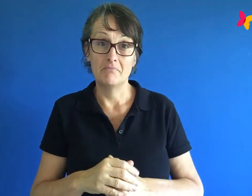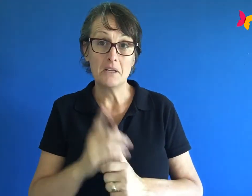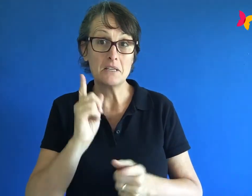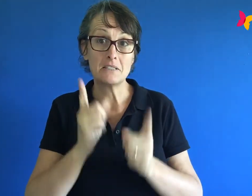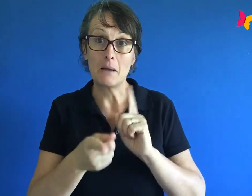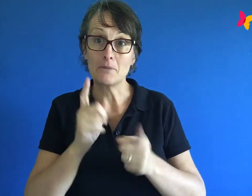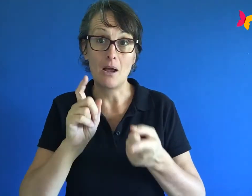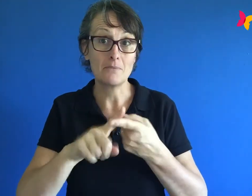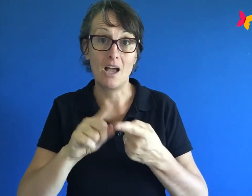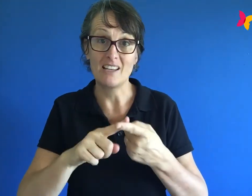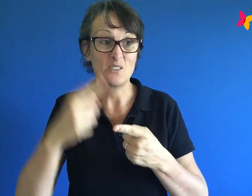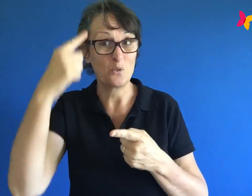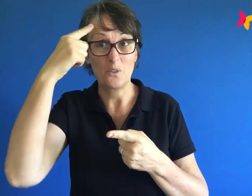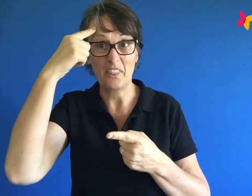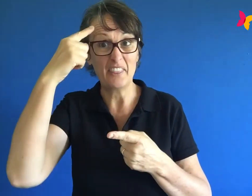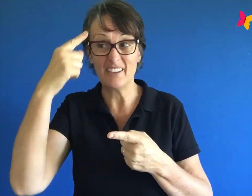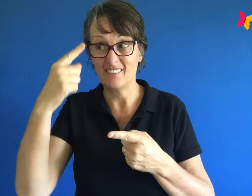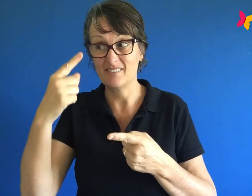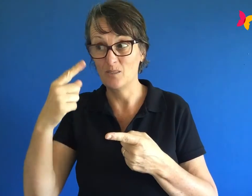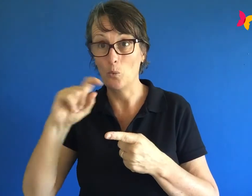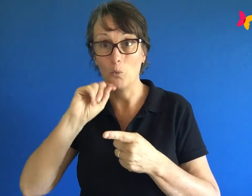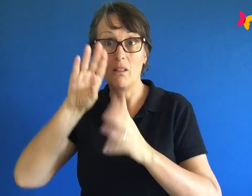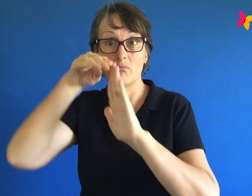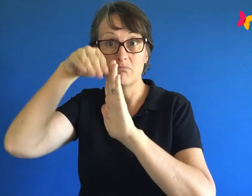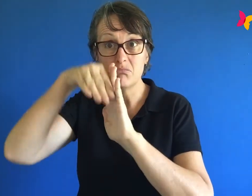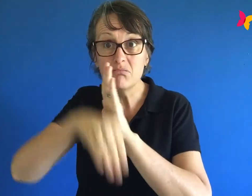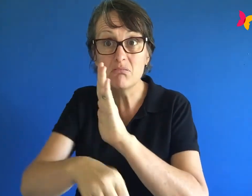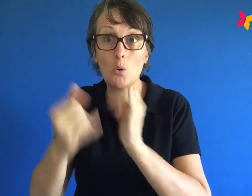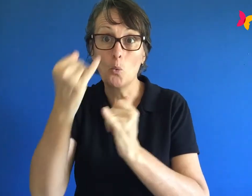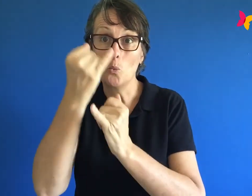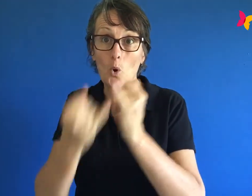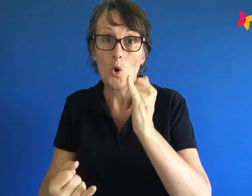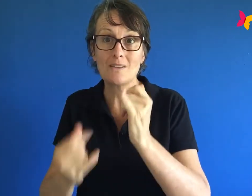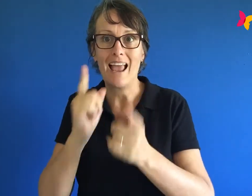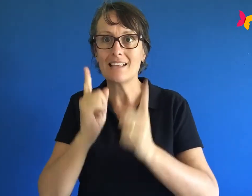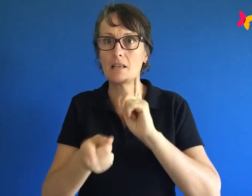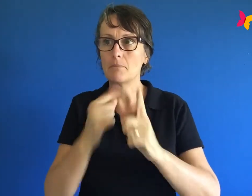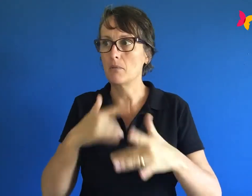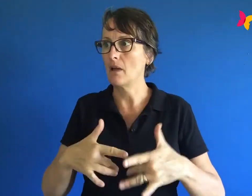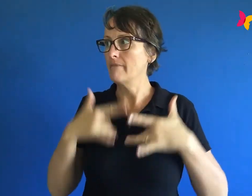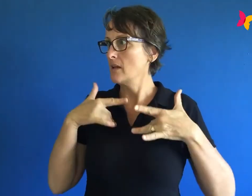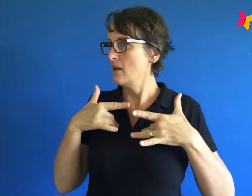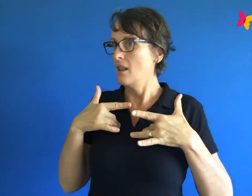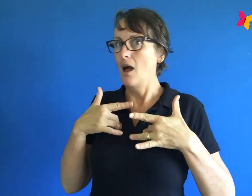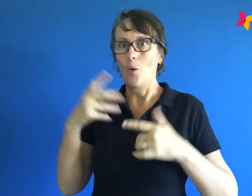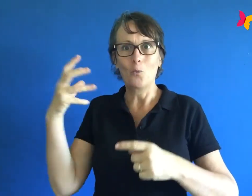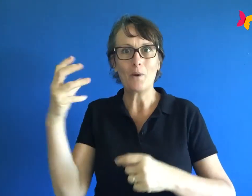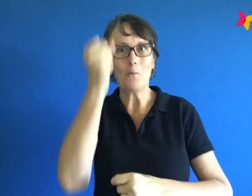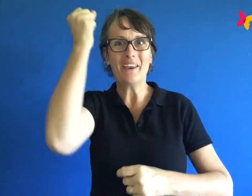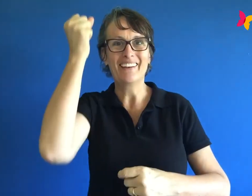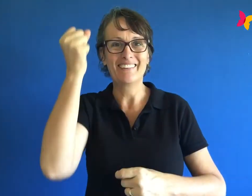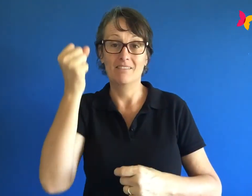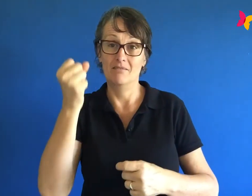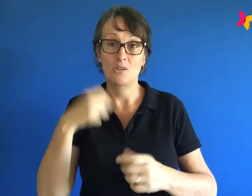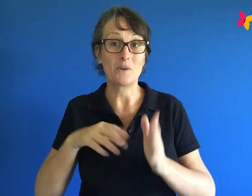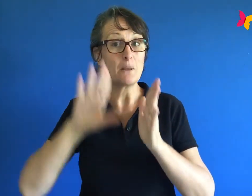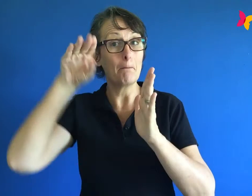not going to get through this. And then there's other moments where I go, oh my God, we are winning. And so